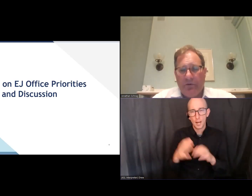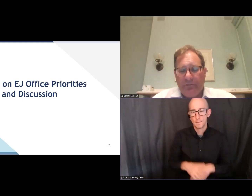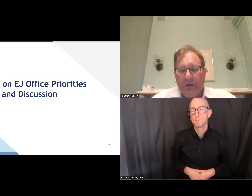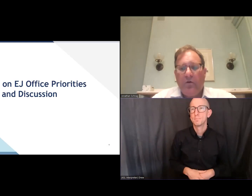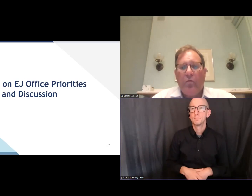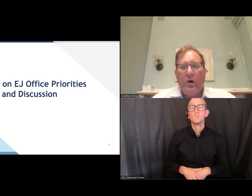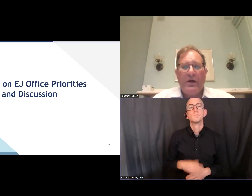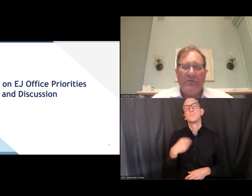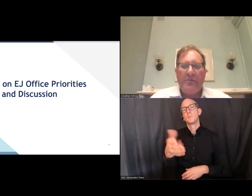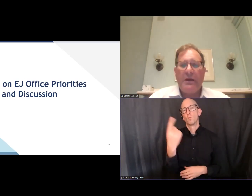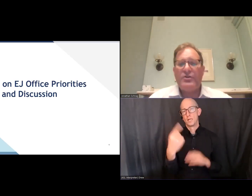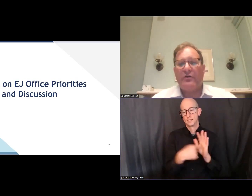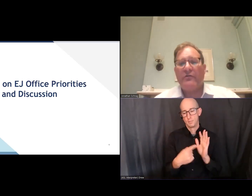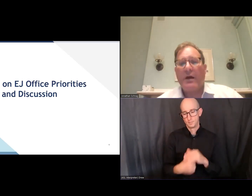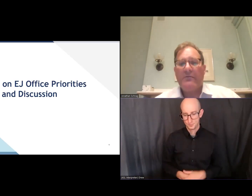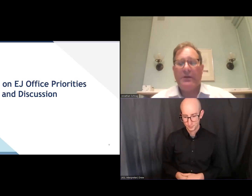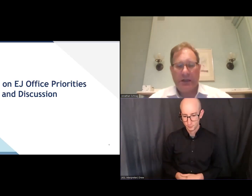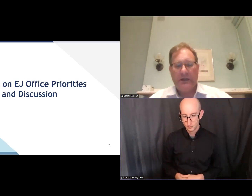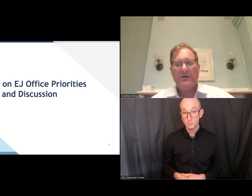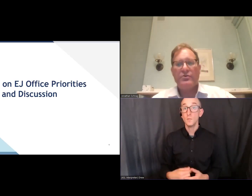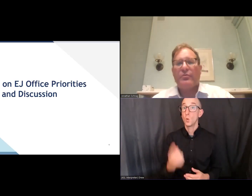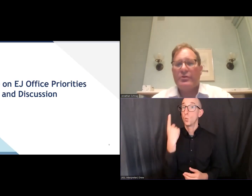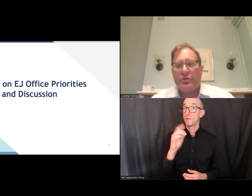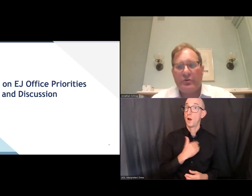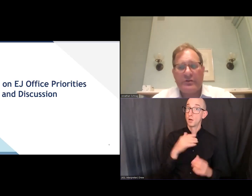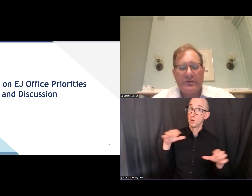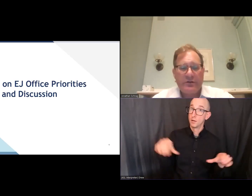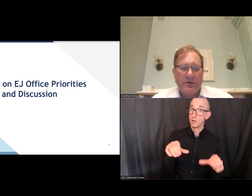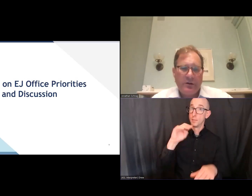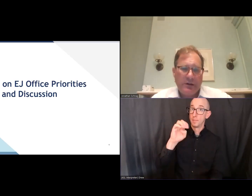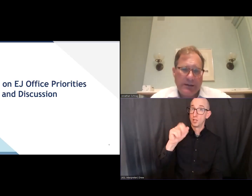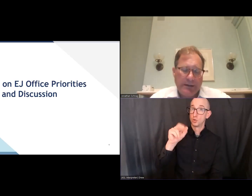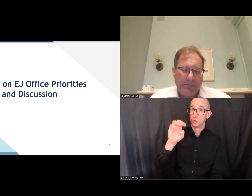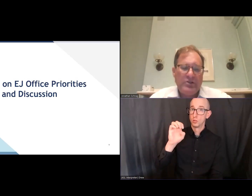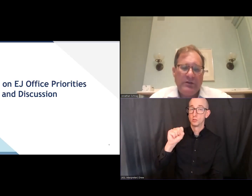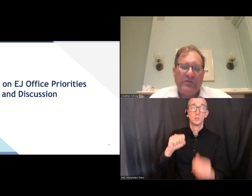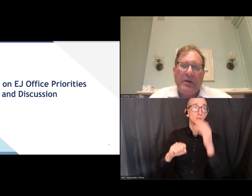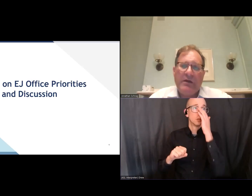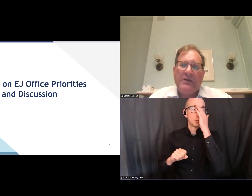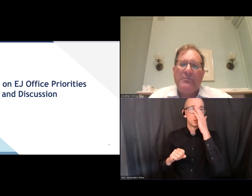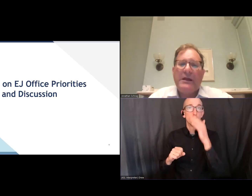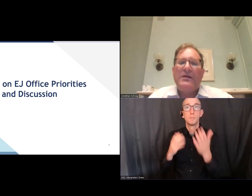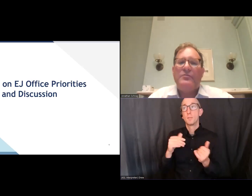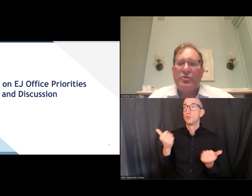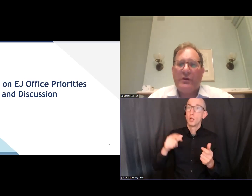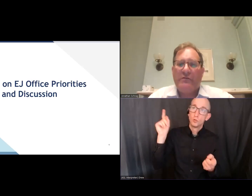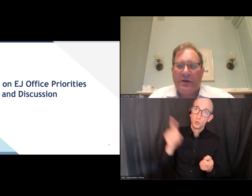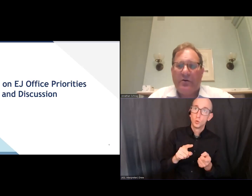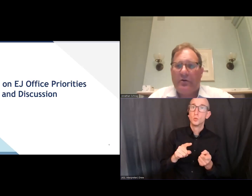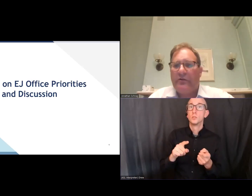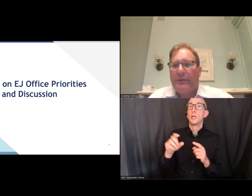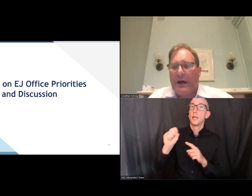example. One of the measures might be to reduce emissions from heavy and medium